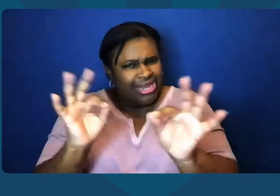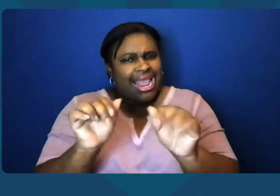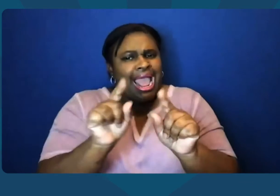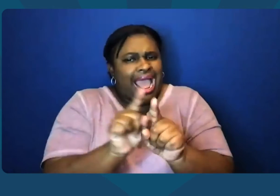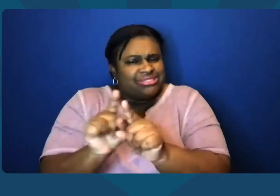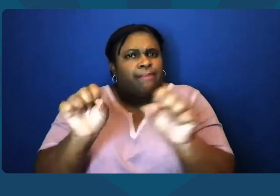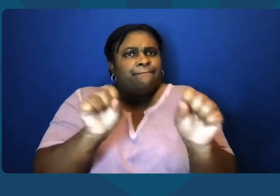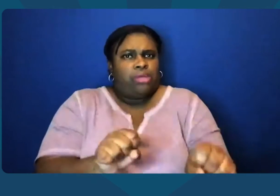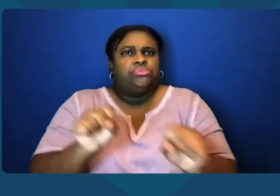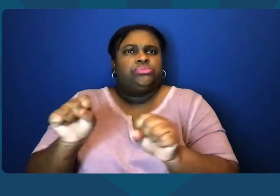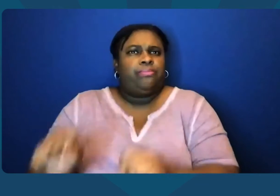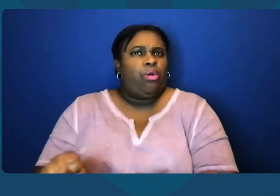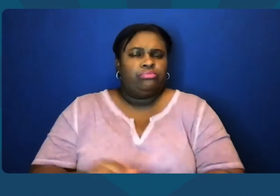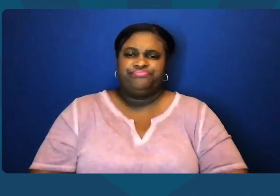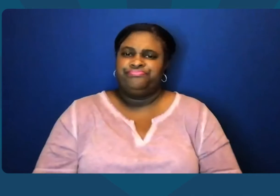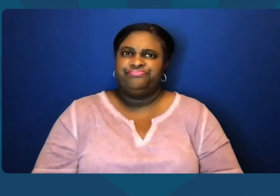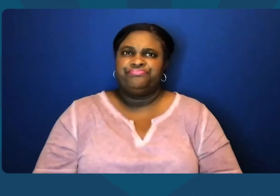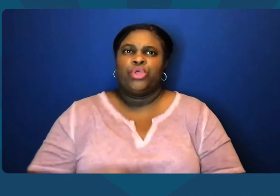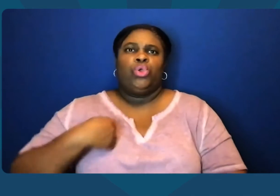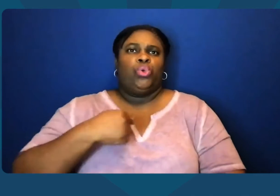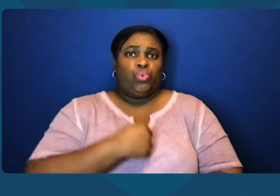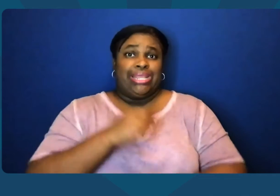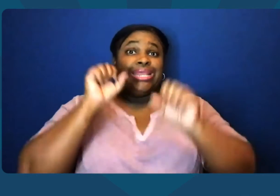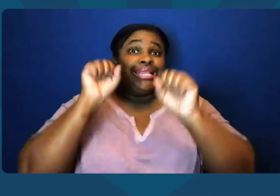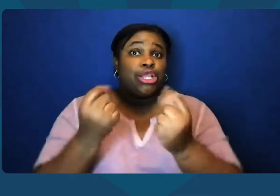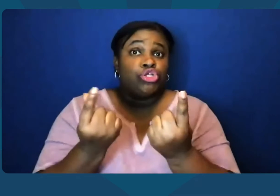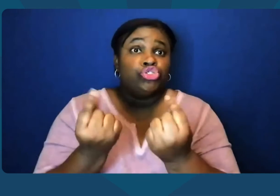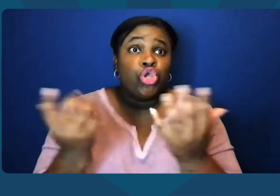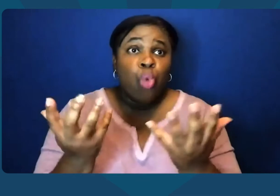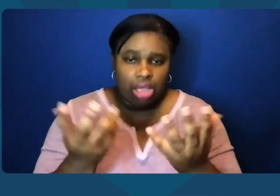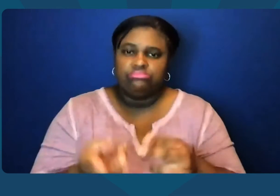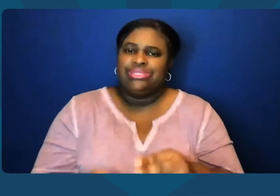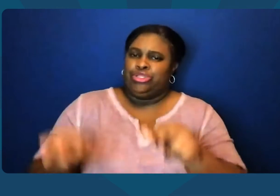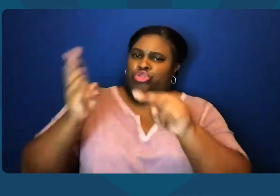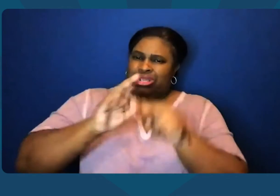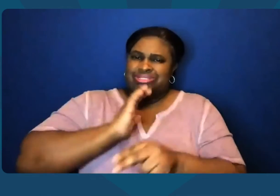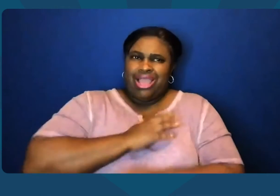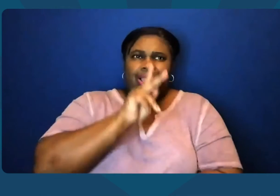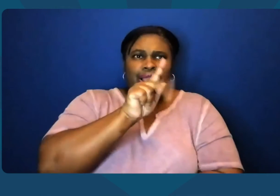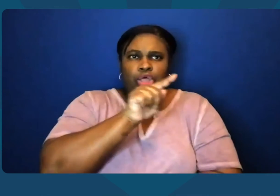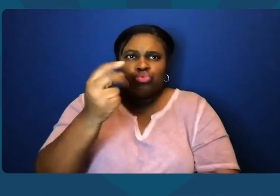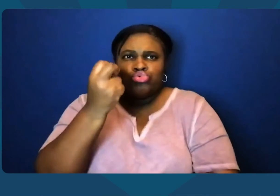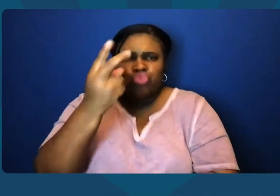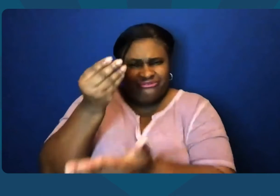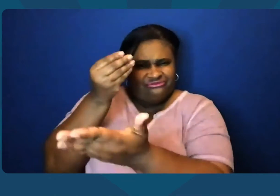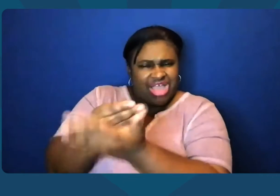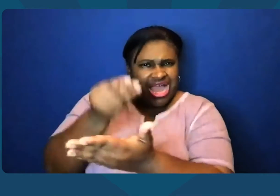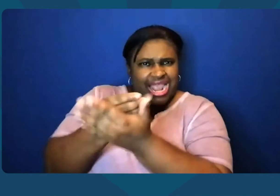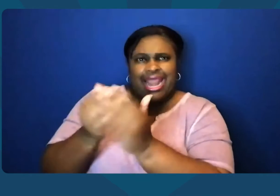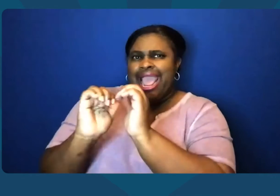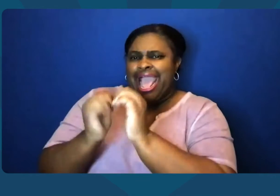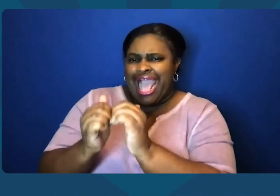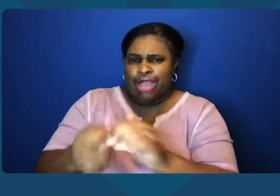We can do that and increase our K-12 funding by closing special interest